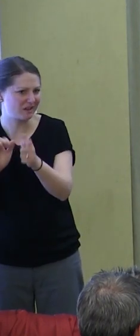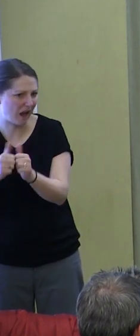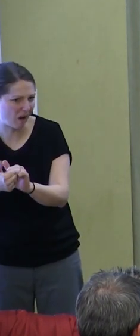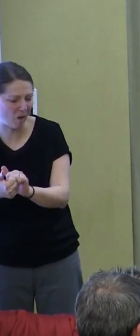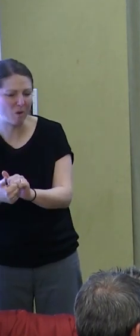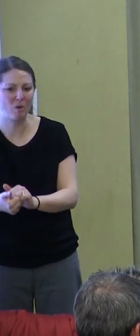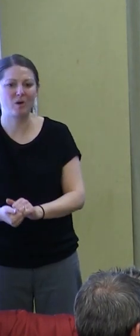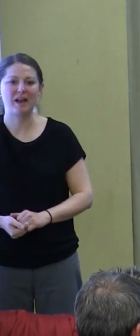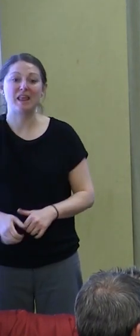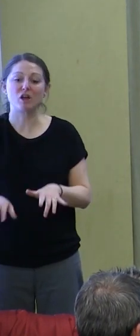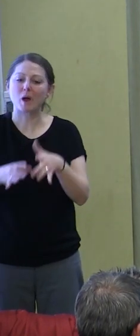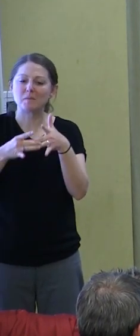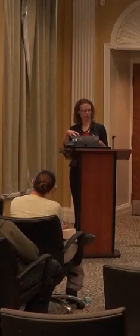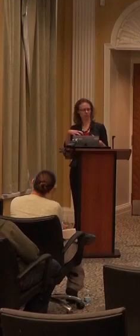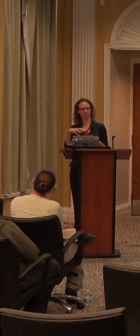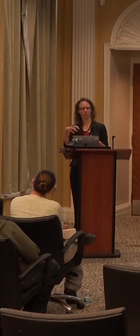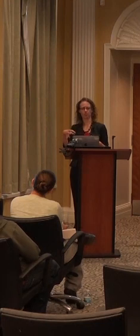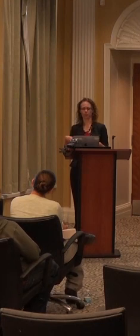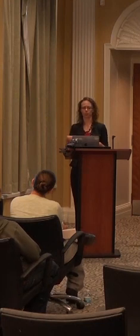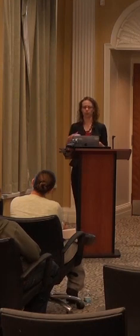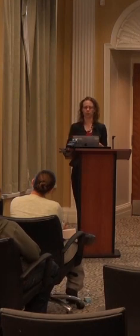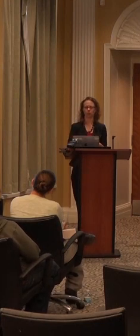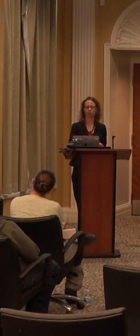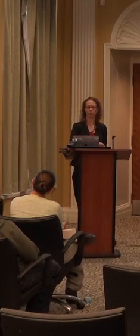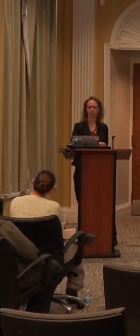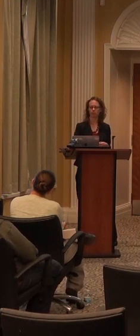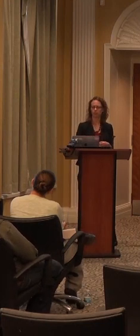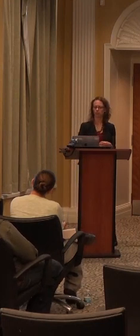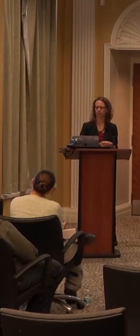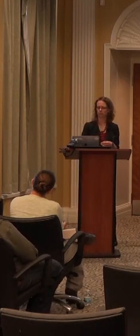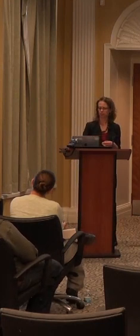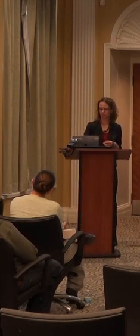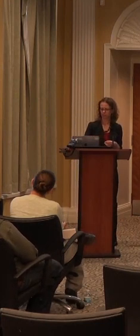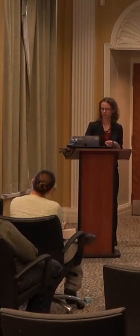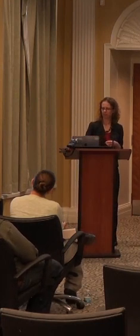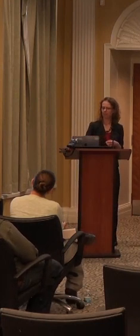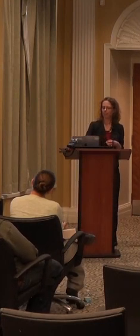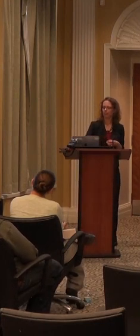And then I'm just guiding them through that process of inquiry and problem solving.